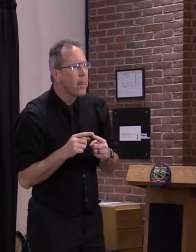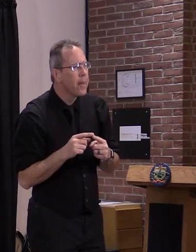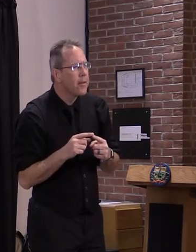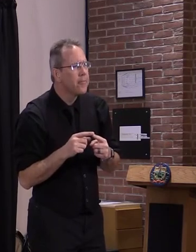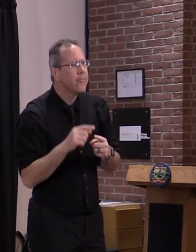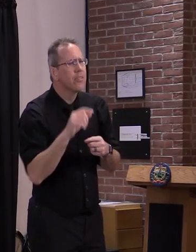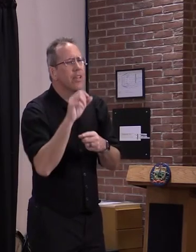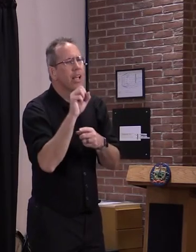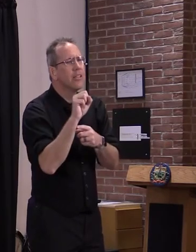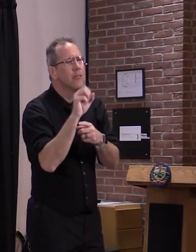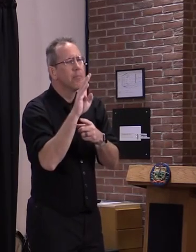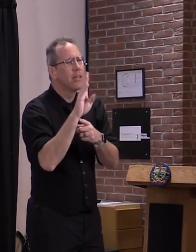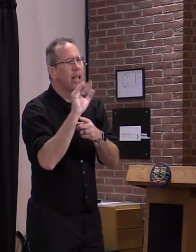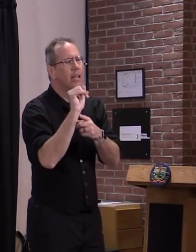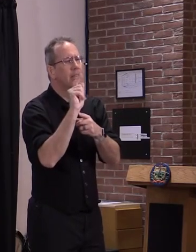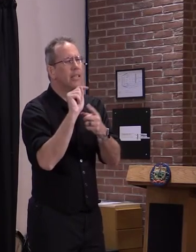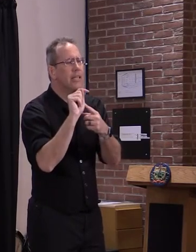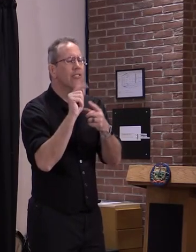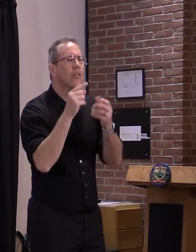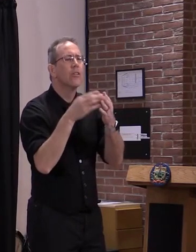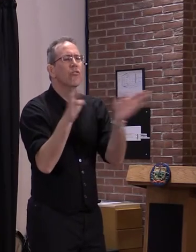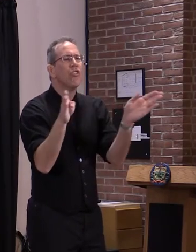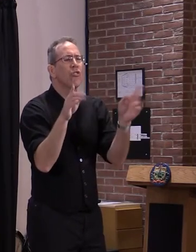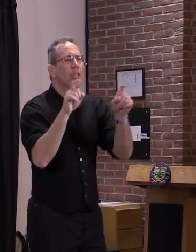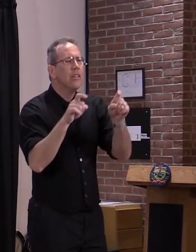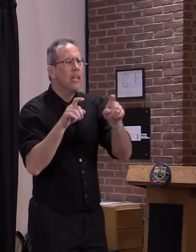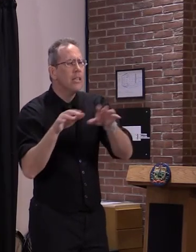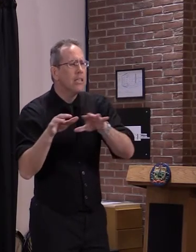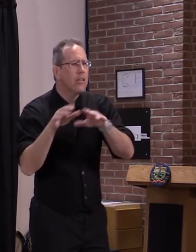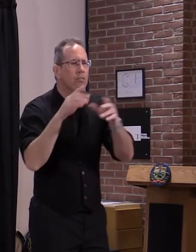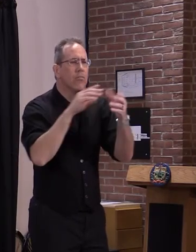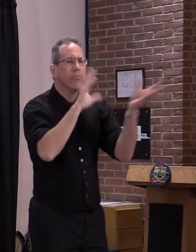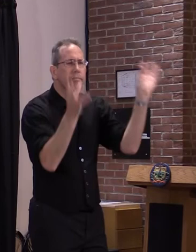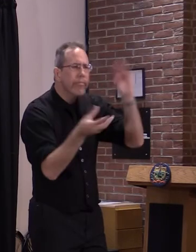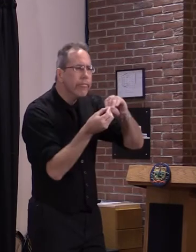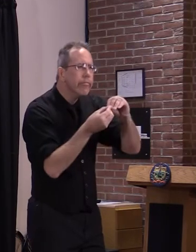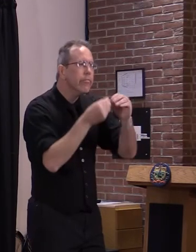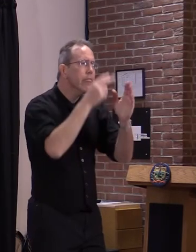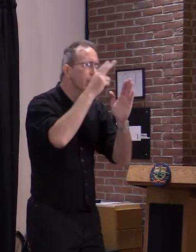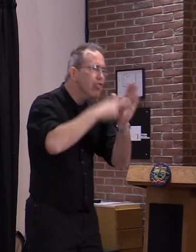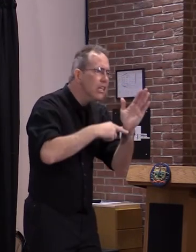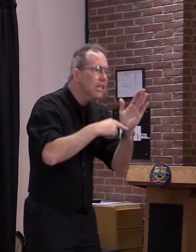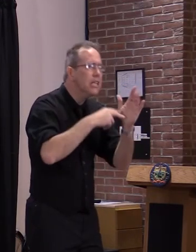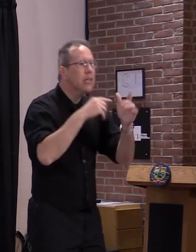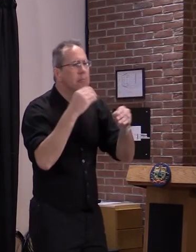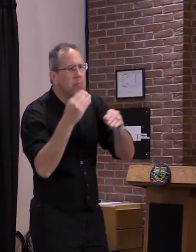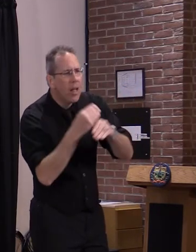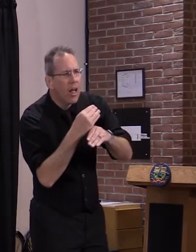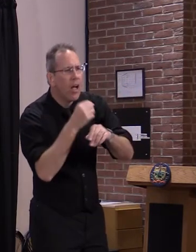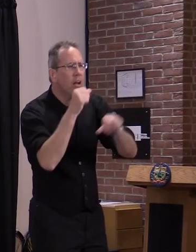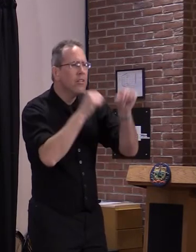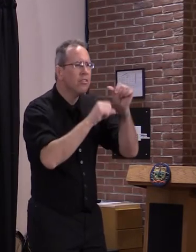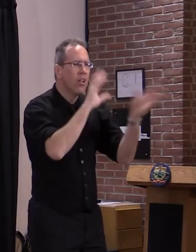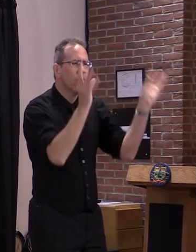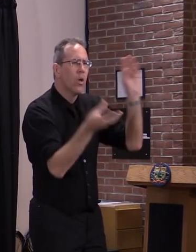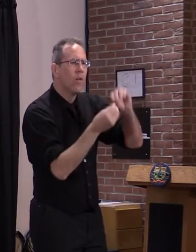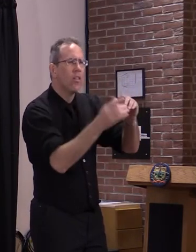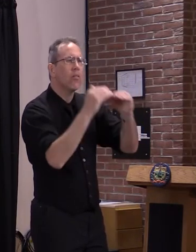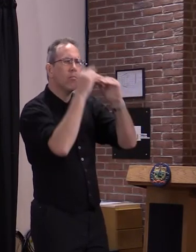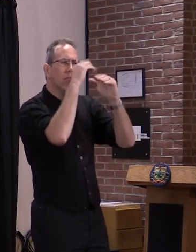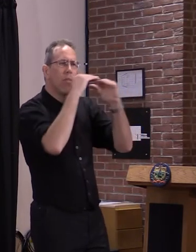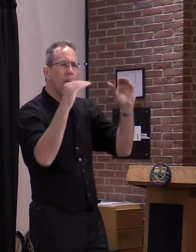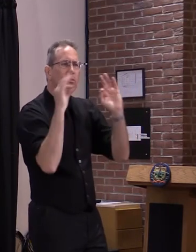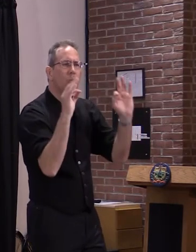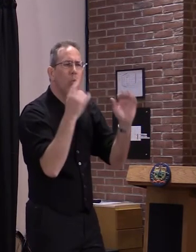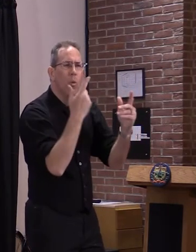largely in math and reading. The year before, the assessment was canceled. Last year, it was